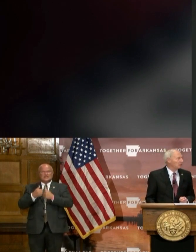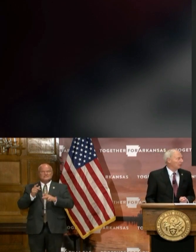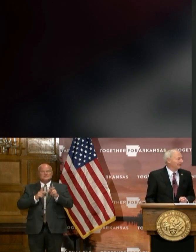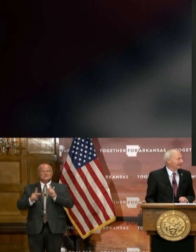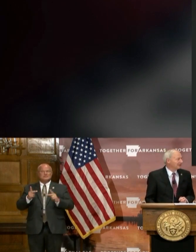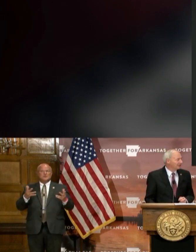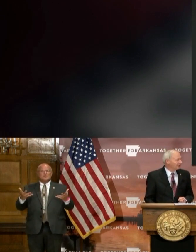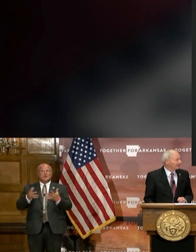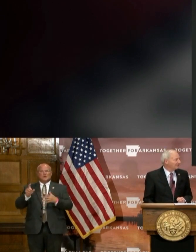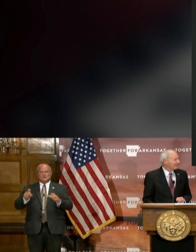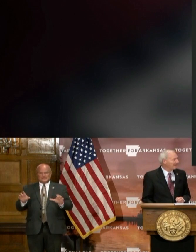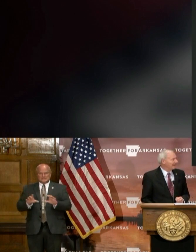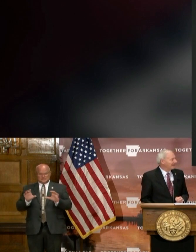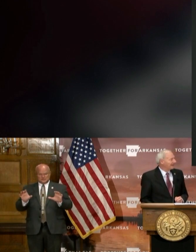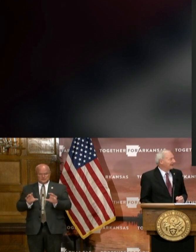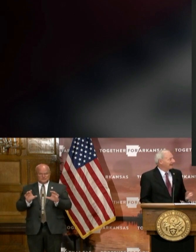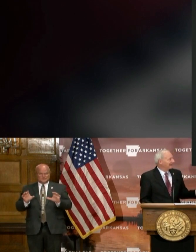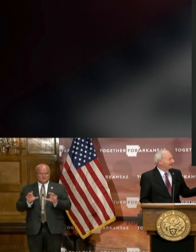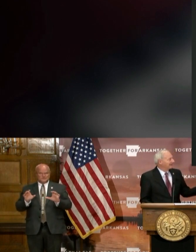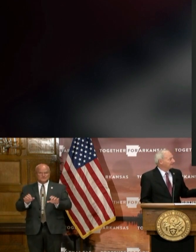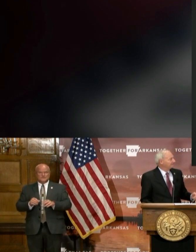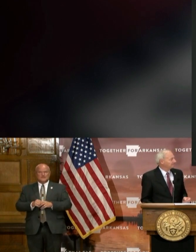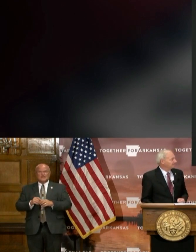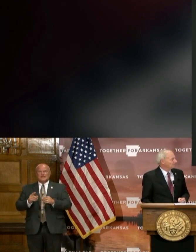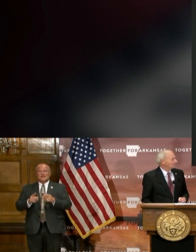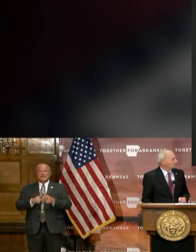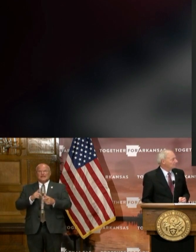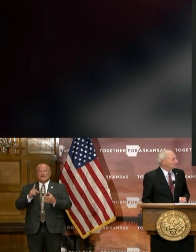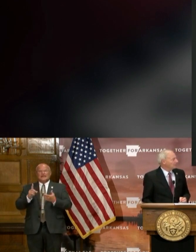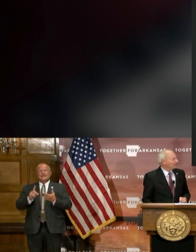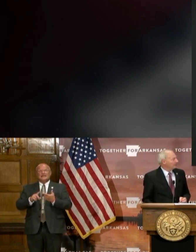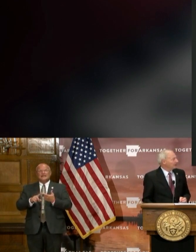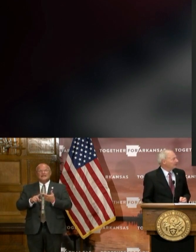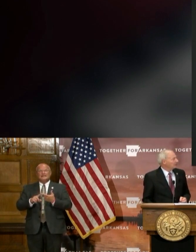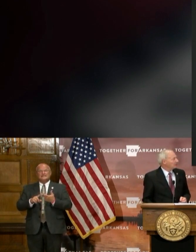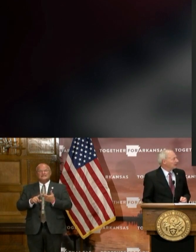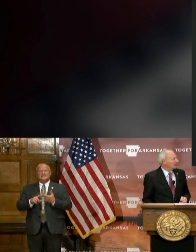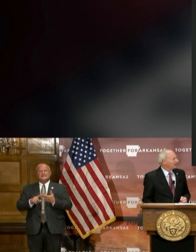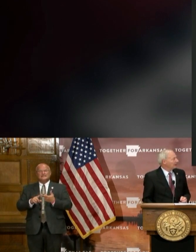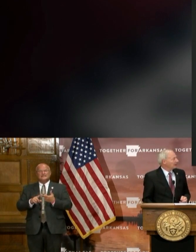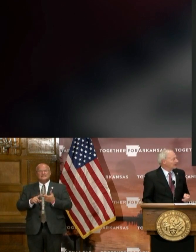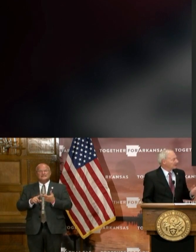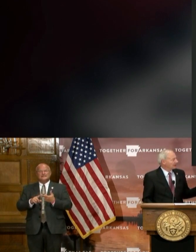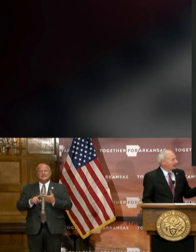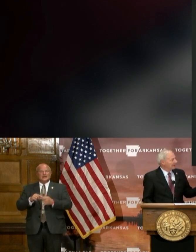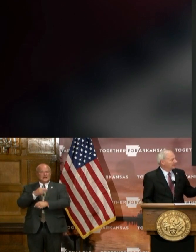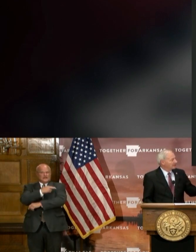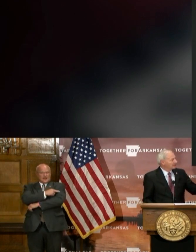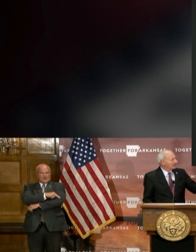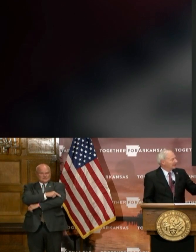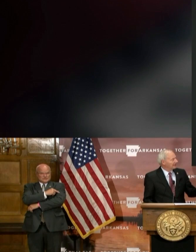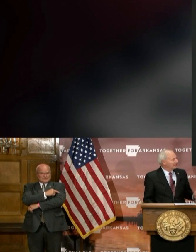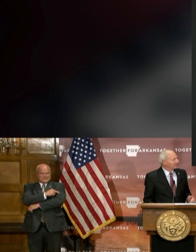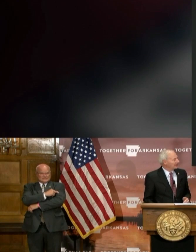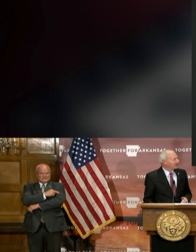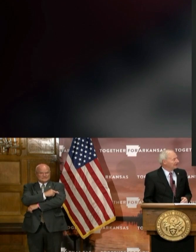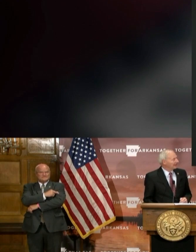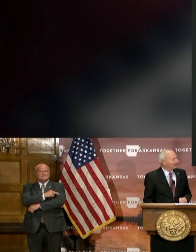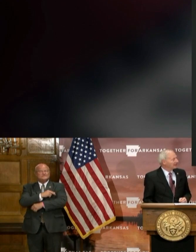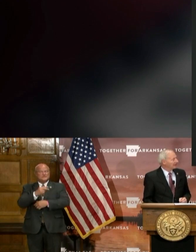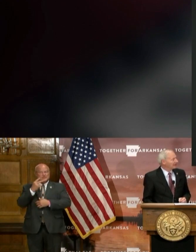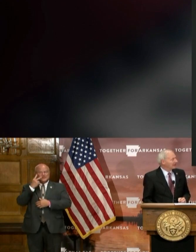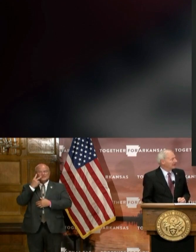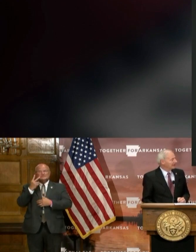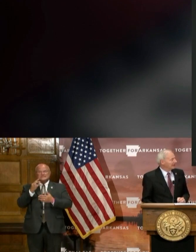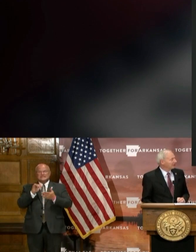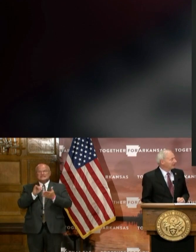everyone as to what we need to do. And then if you go to our hospitalized, you see